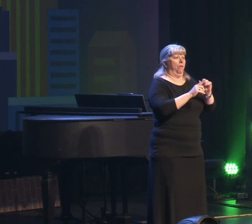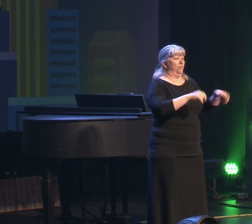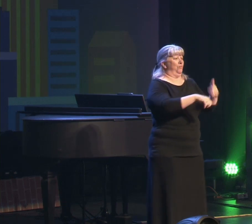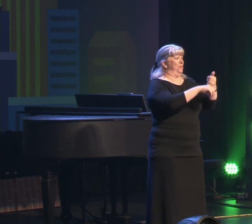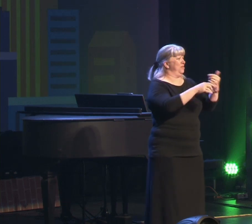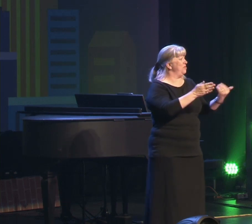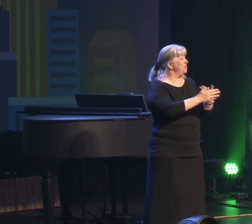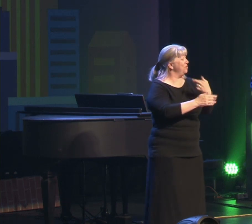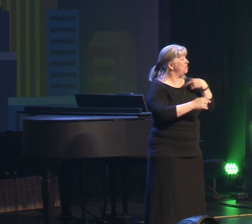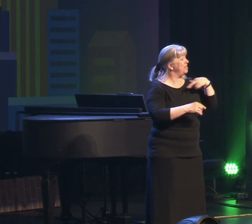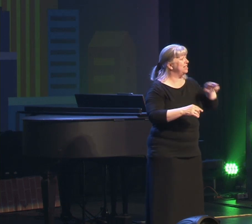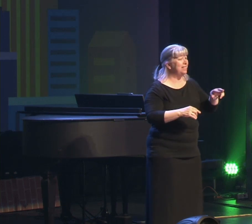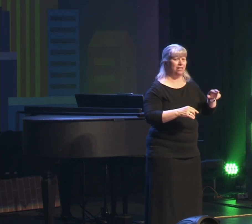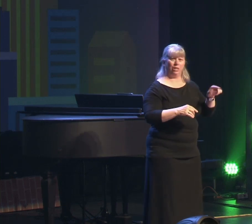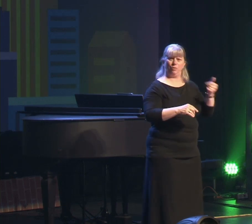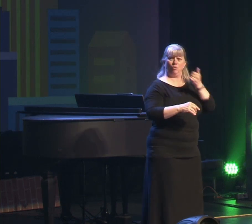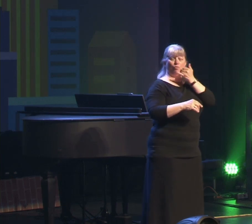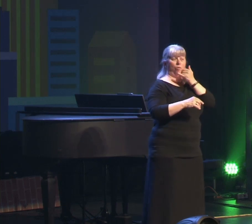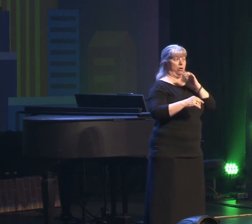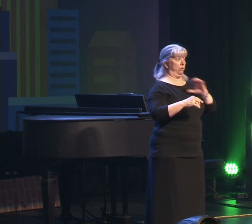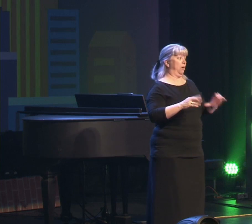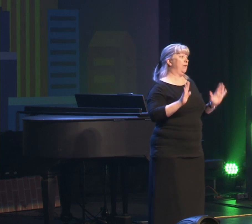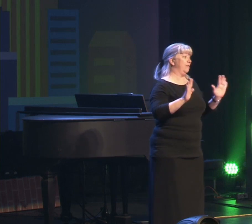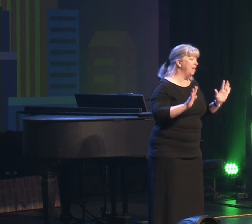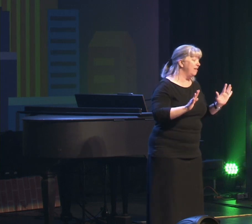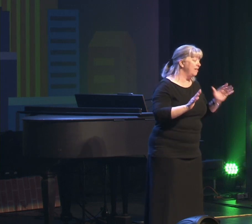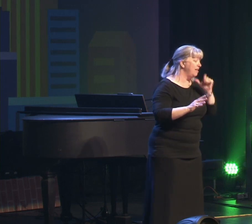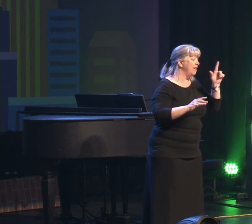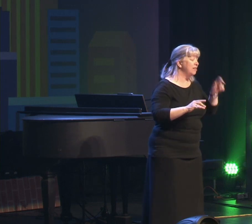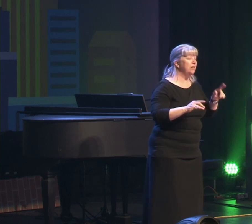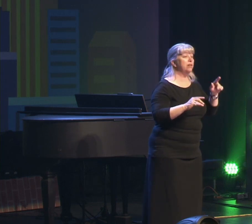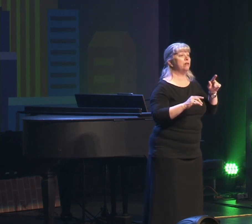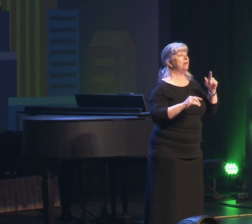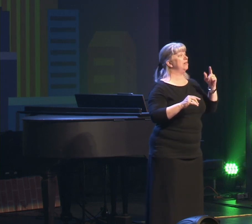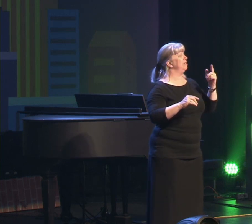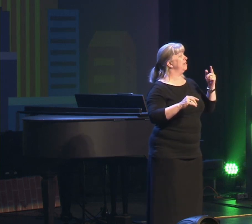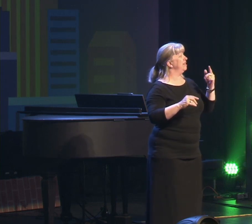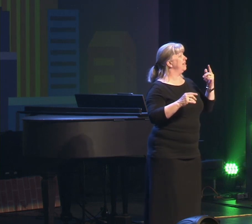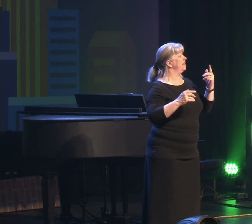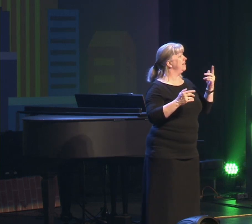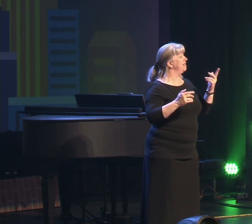religion. Now, is there anything wrong with Christian? Well, I shouldn't ask that question. Is there...